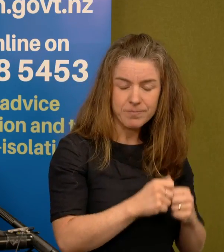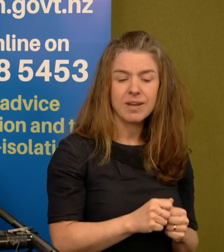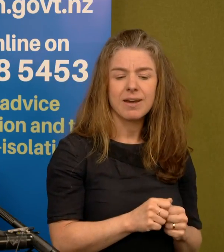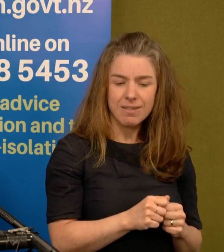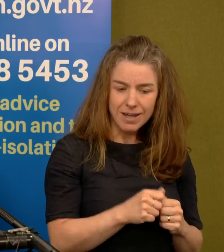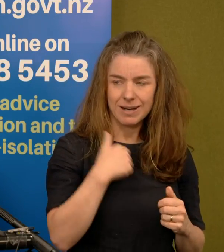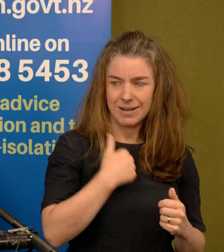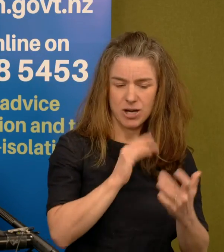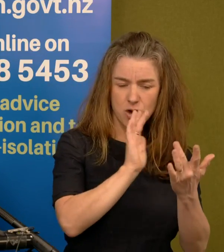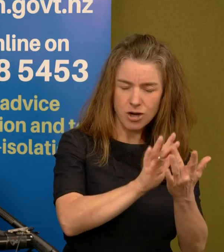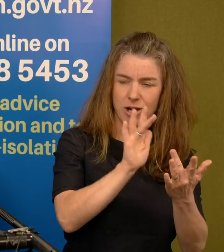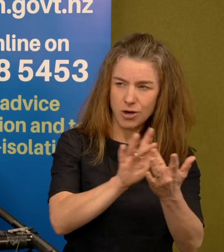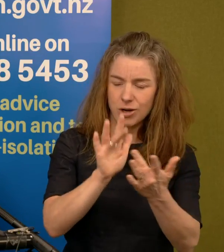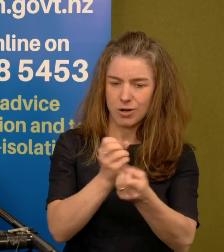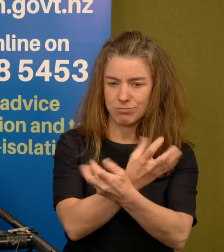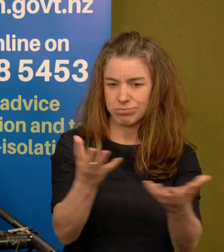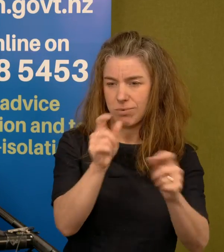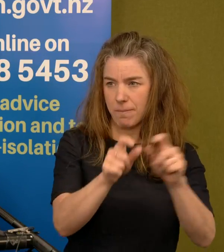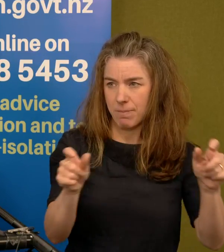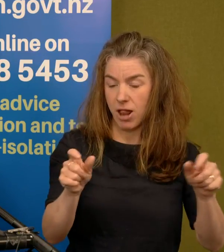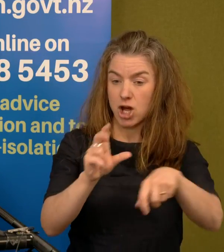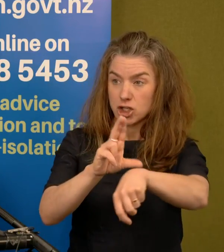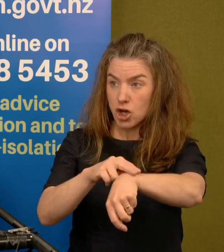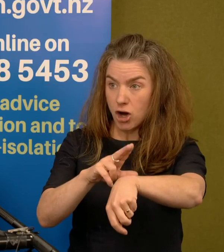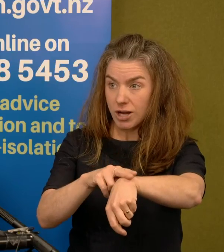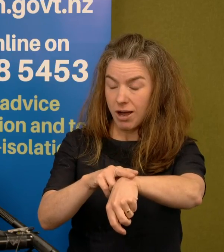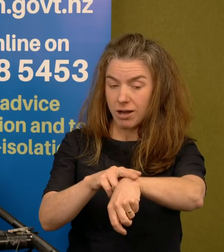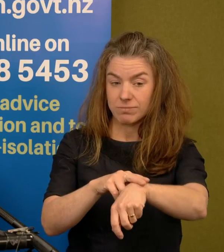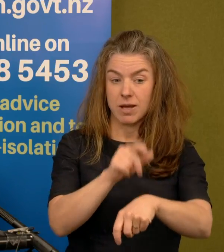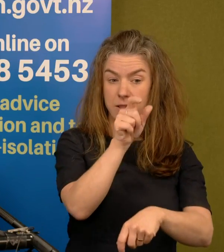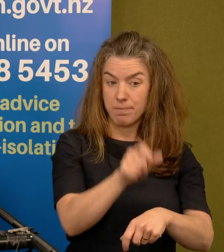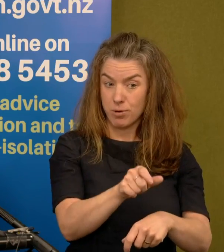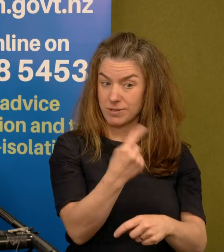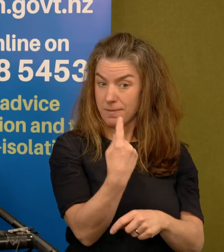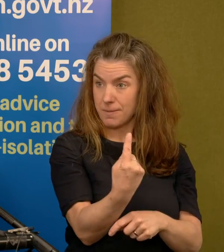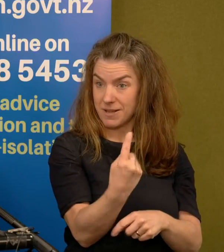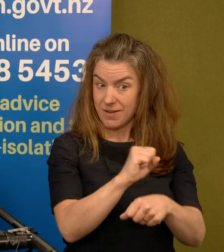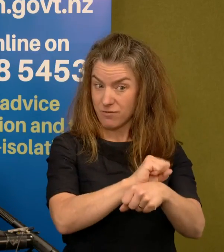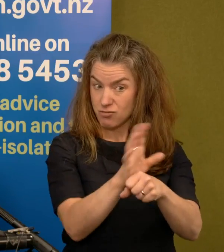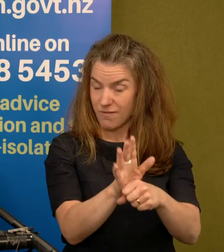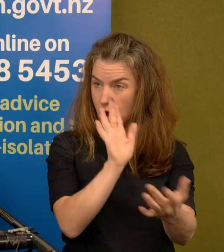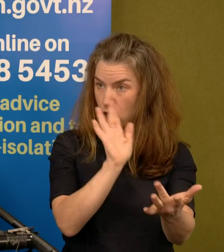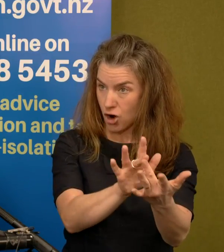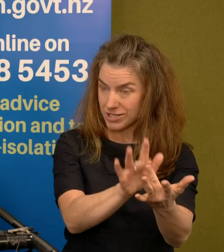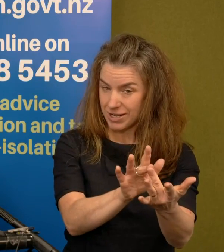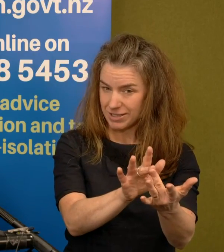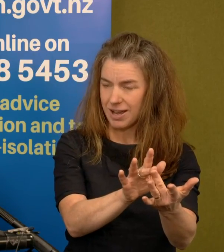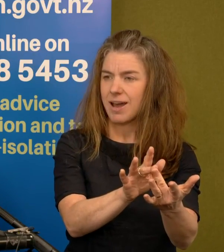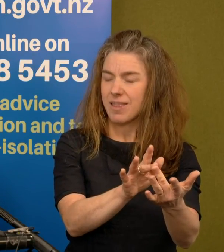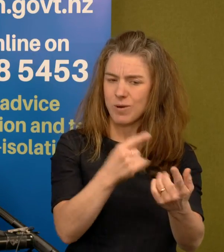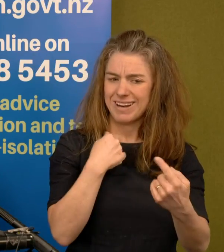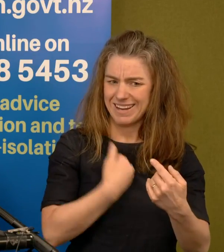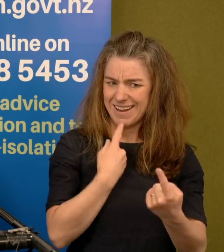range of people that need to be contacted. The clinician, the person themselves, then all the detail has to be